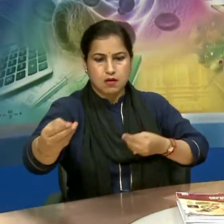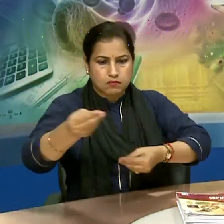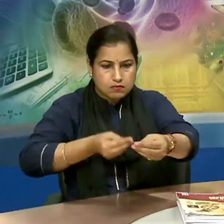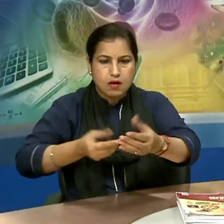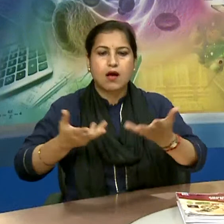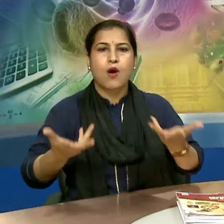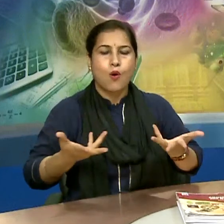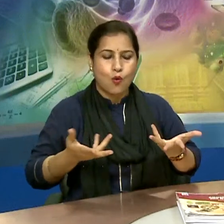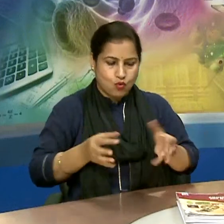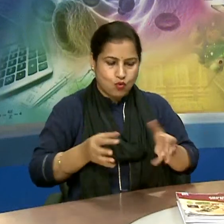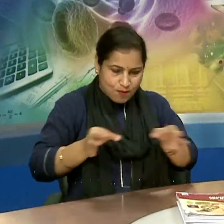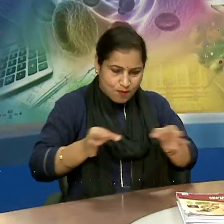And